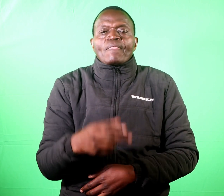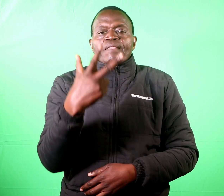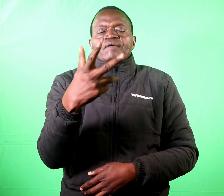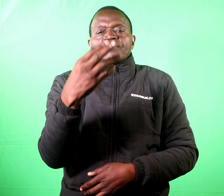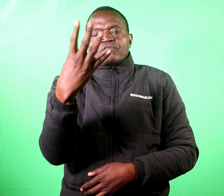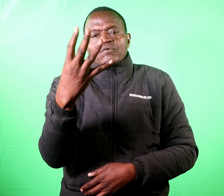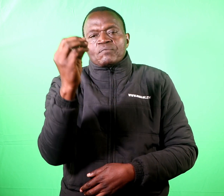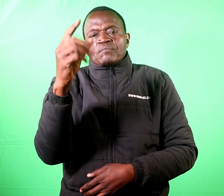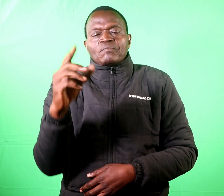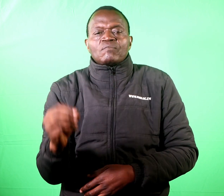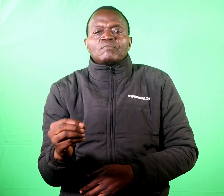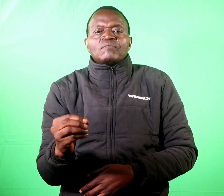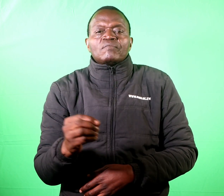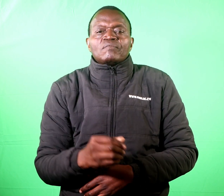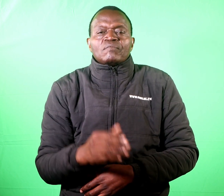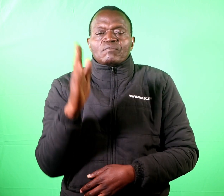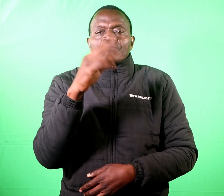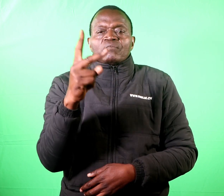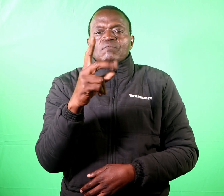84%, 12 to 59